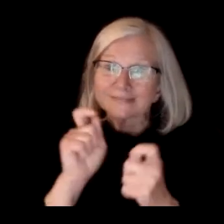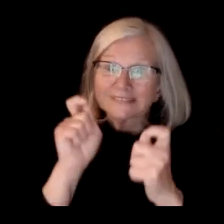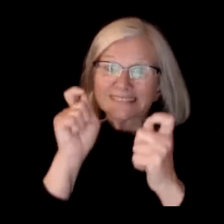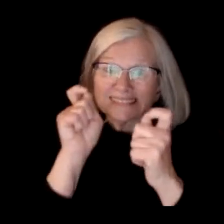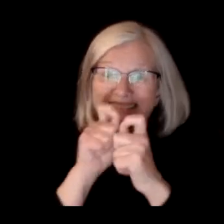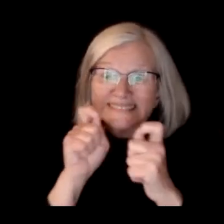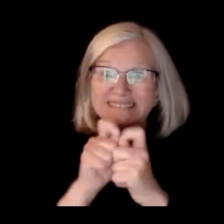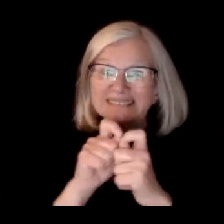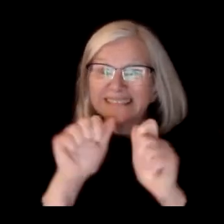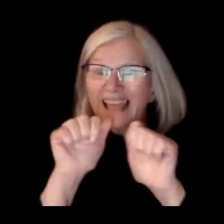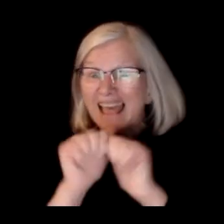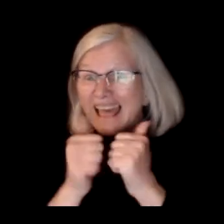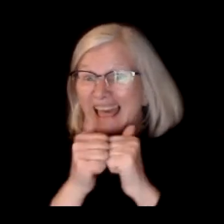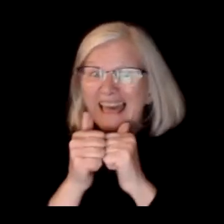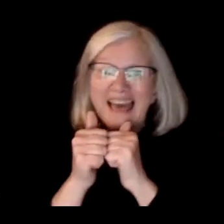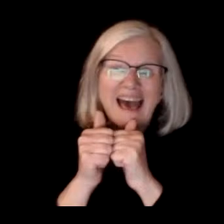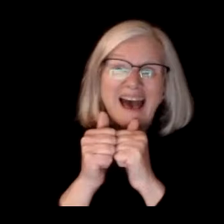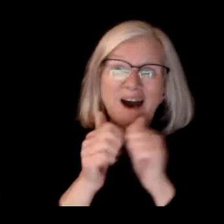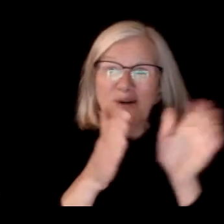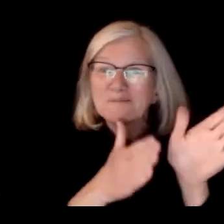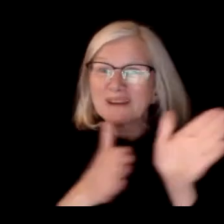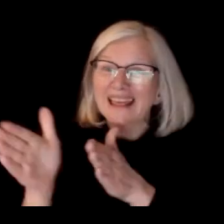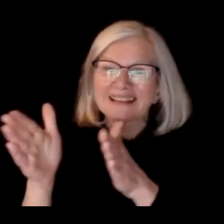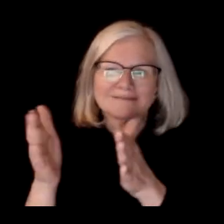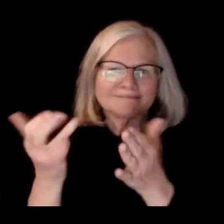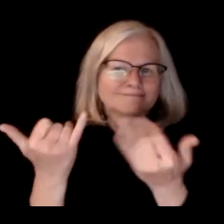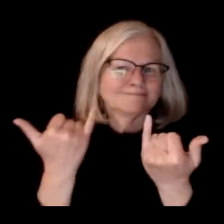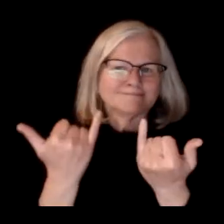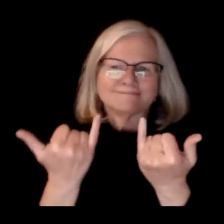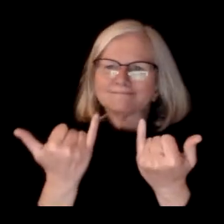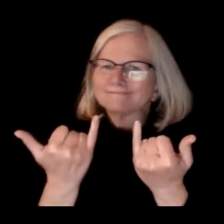what is being worked on right now. Okay, thank you.